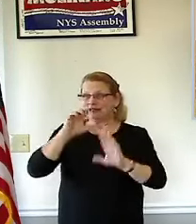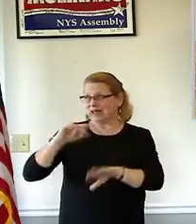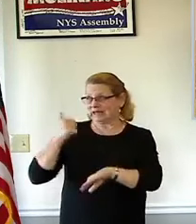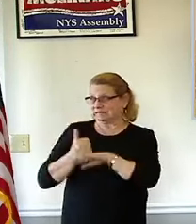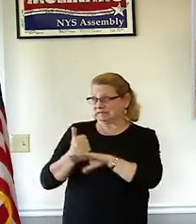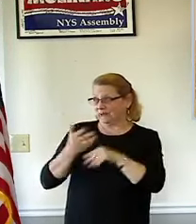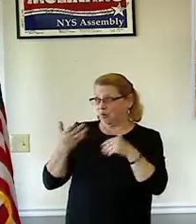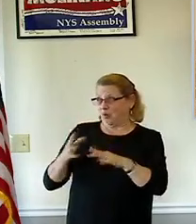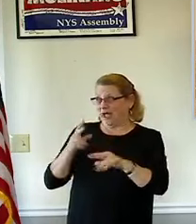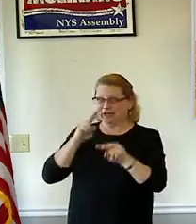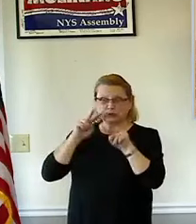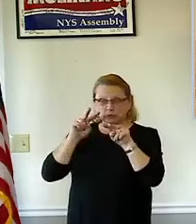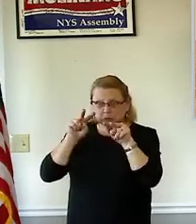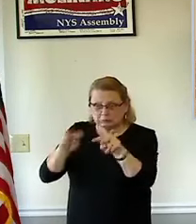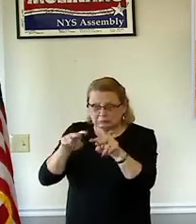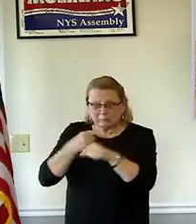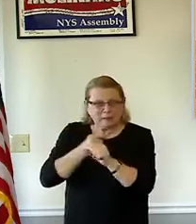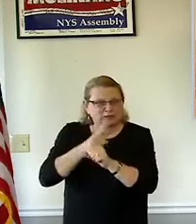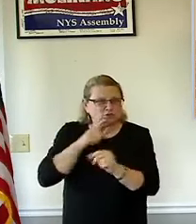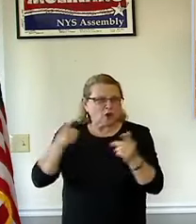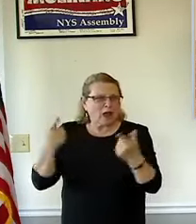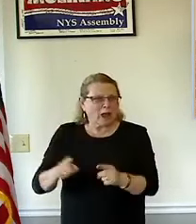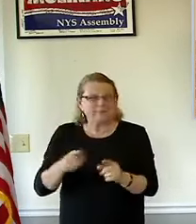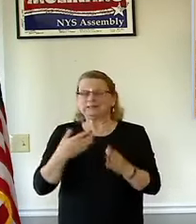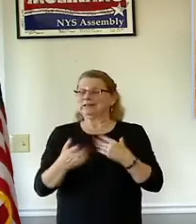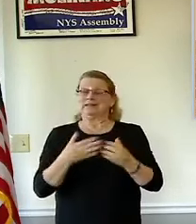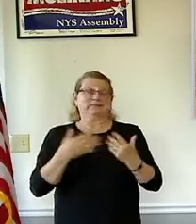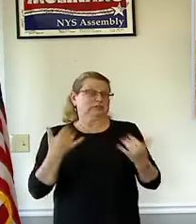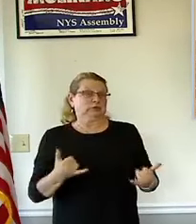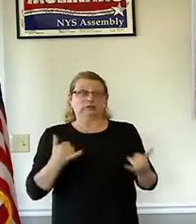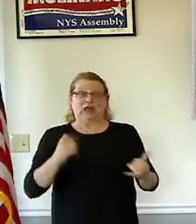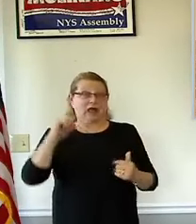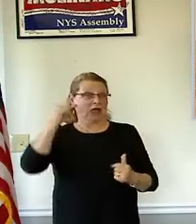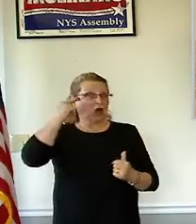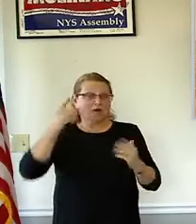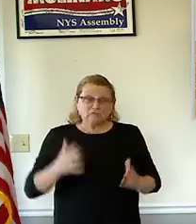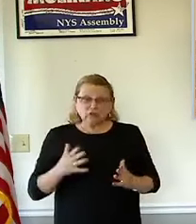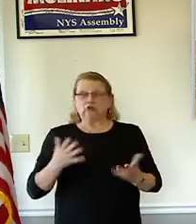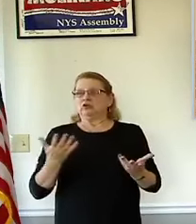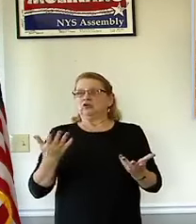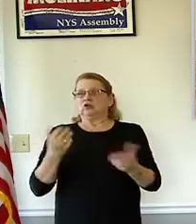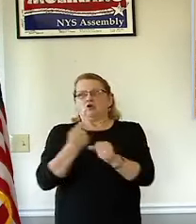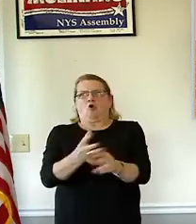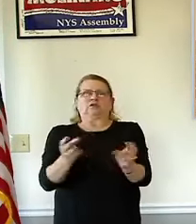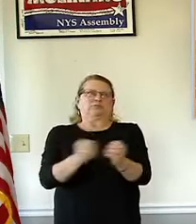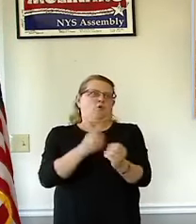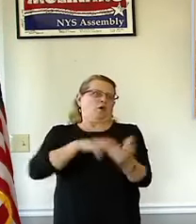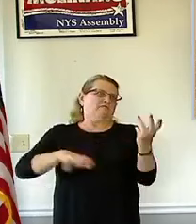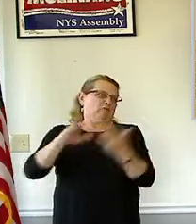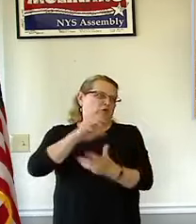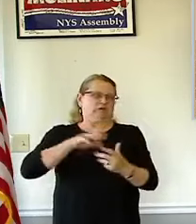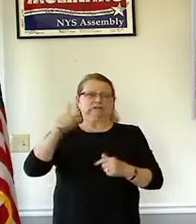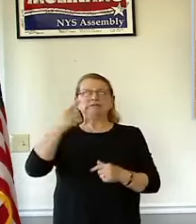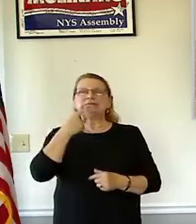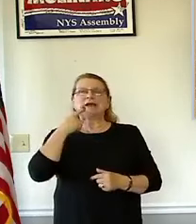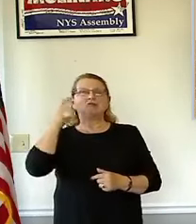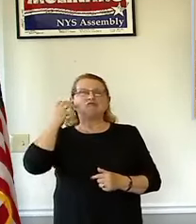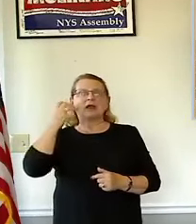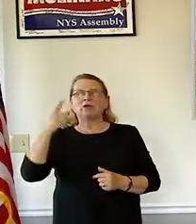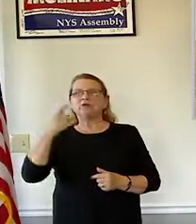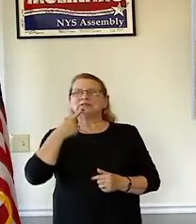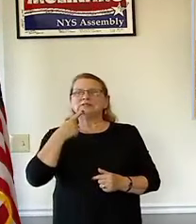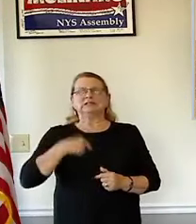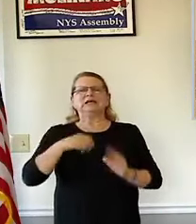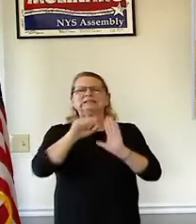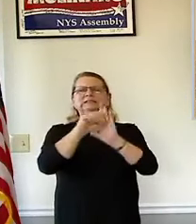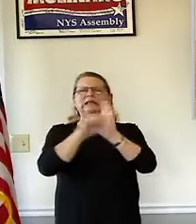for that enforcement. So even the governor today, making it even more confusing, said on a radio interview that the state issued